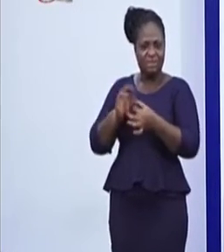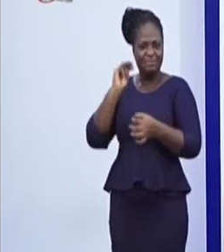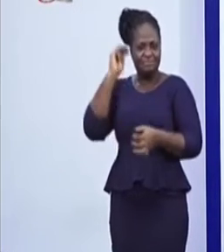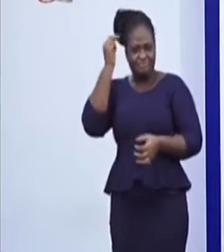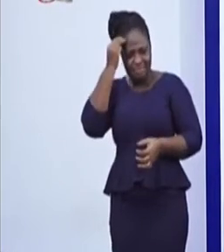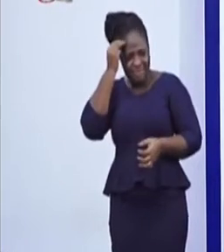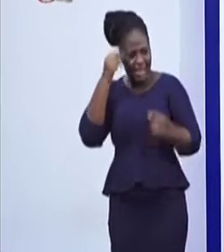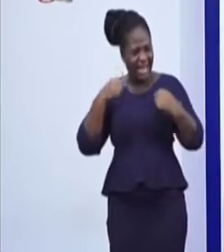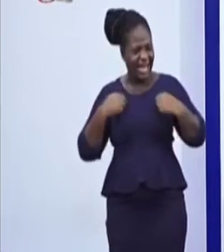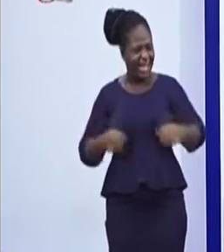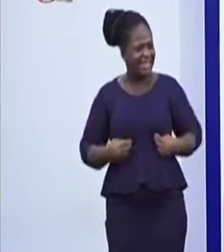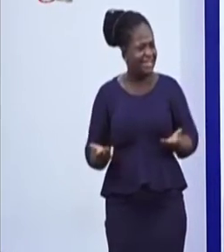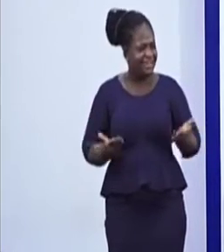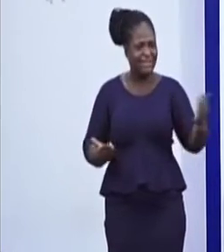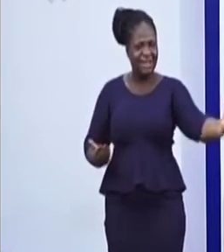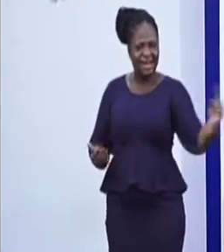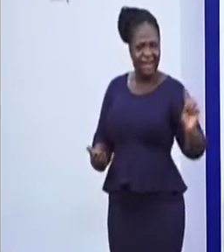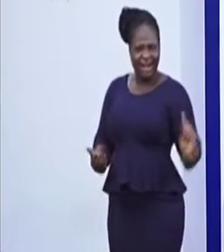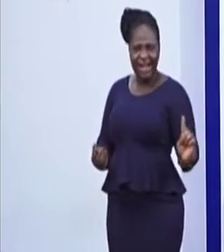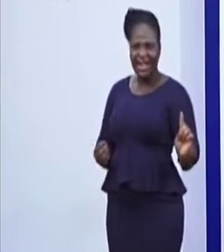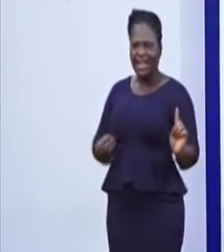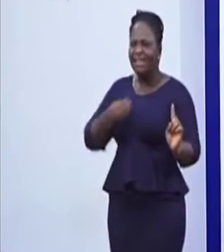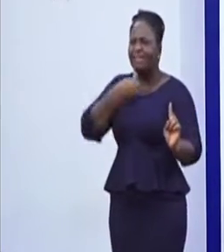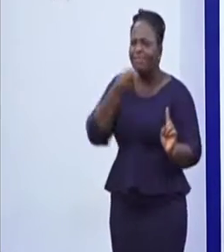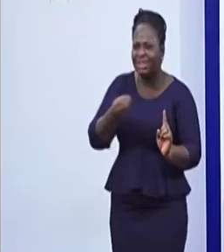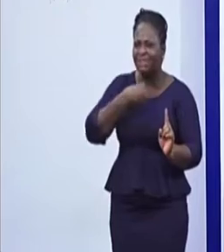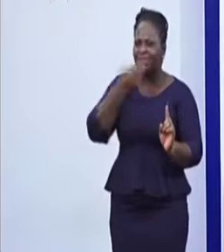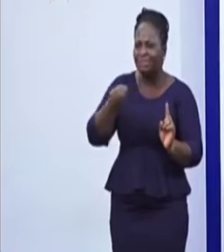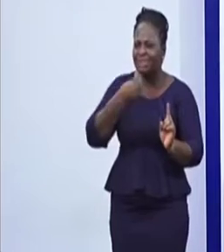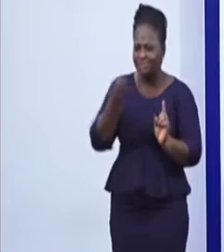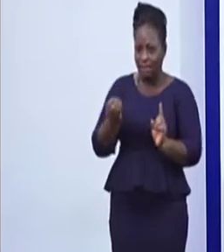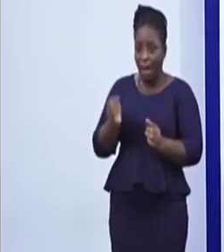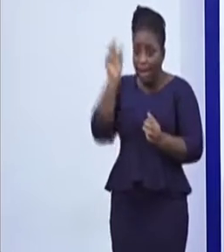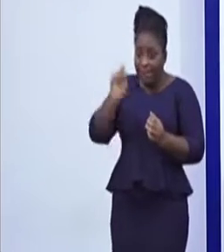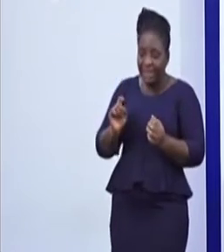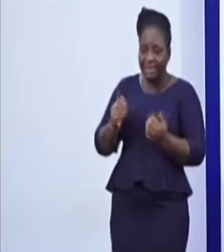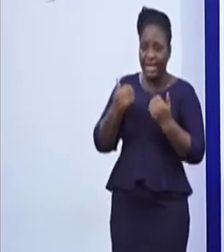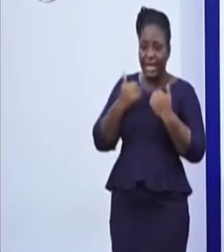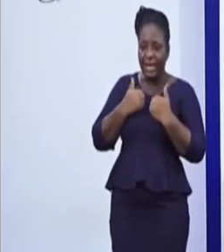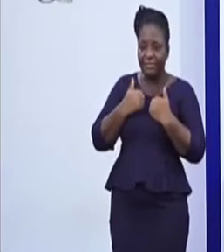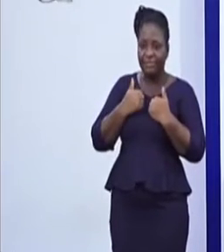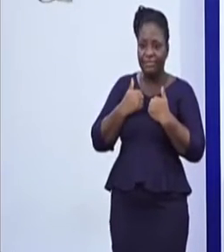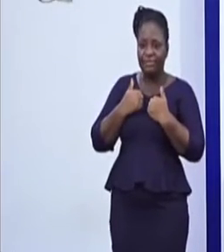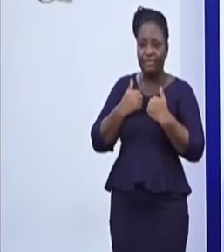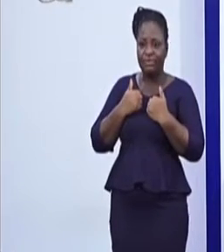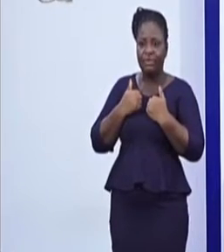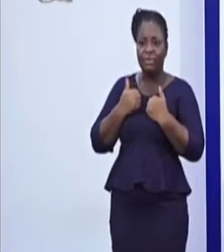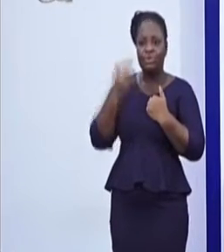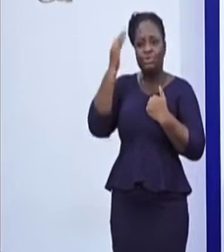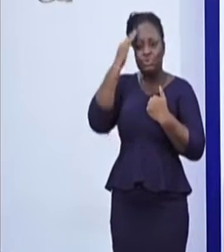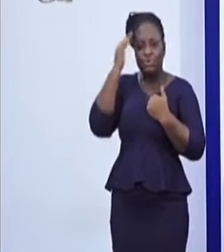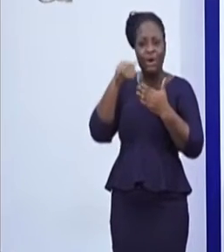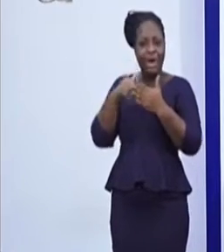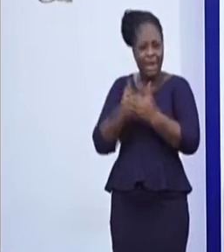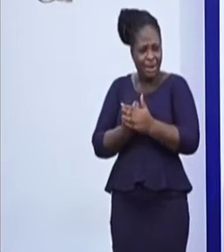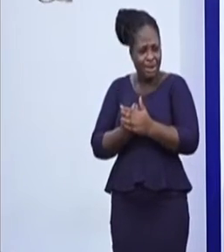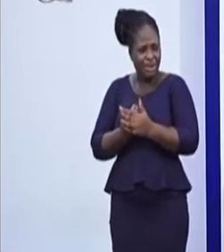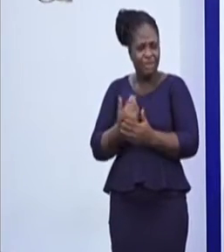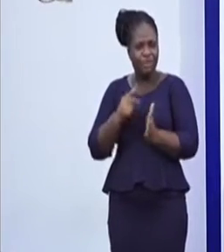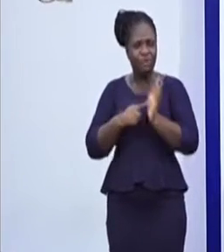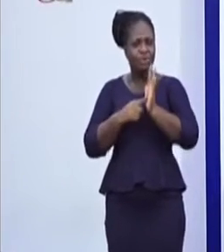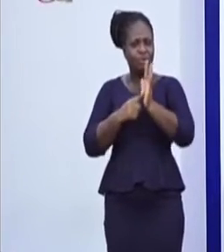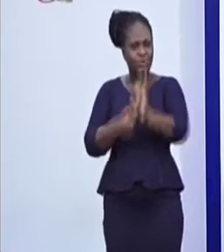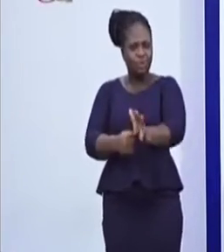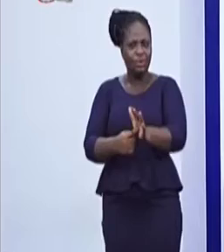General is here, updates us on what is happening. So you have to have the know-how, and then we show empathy